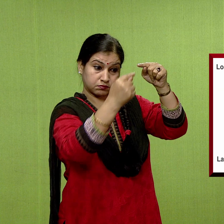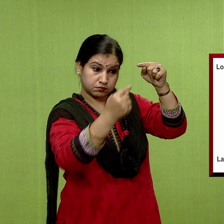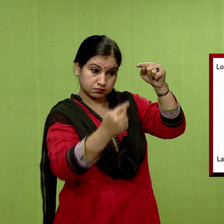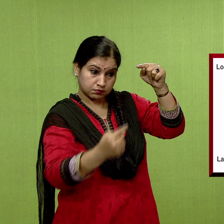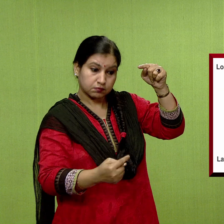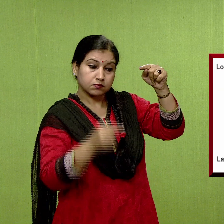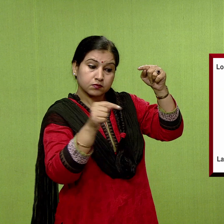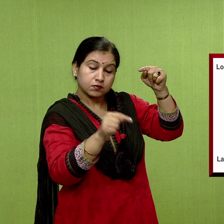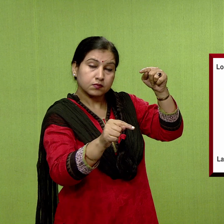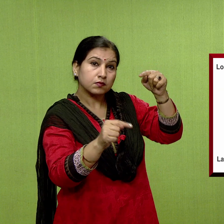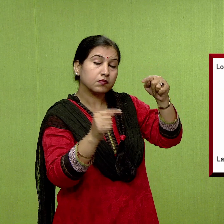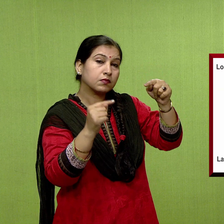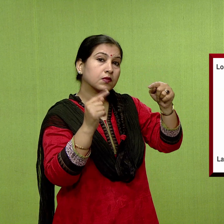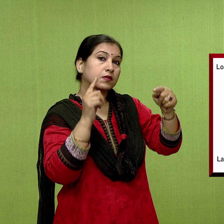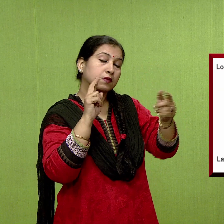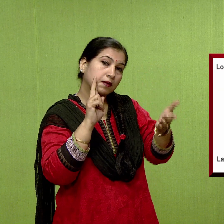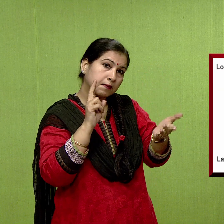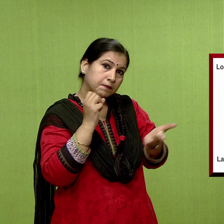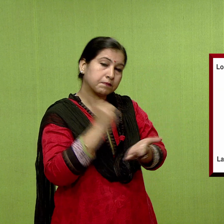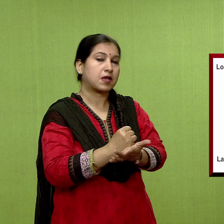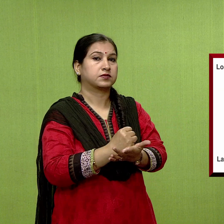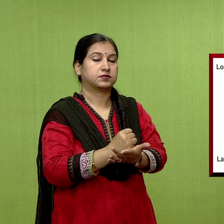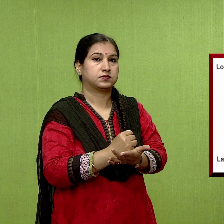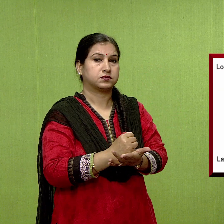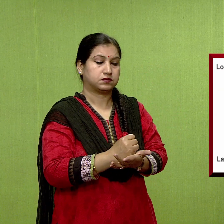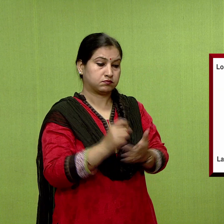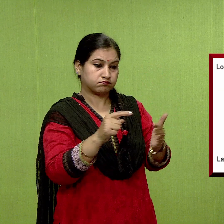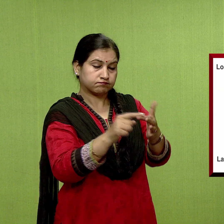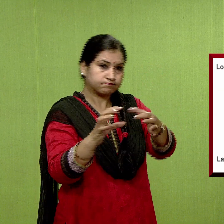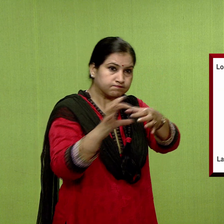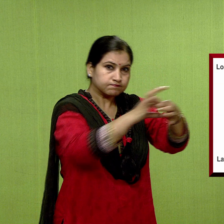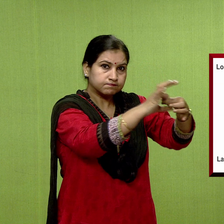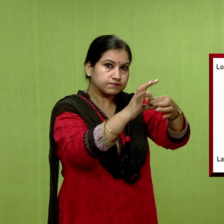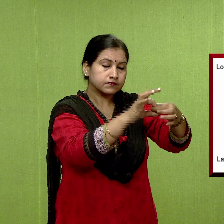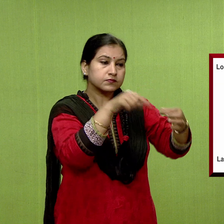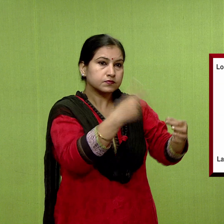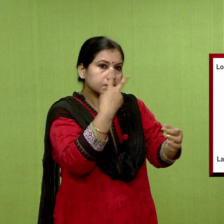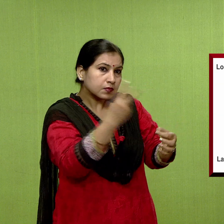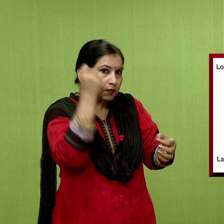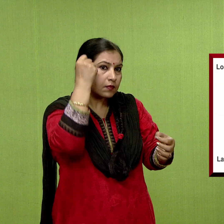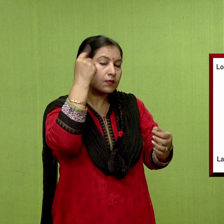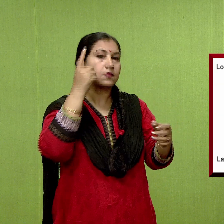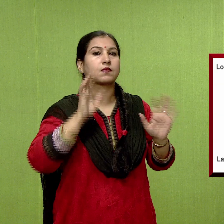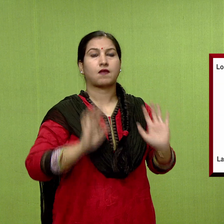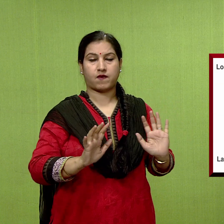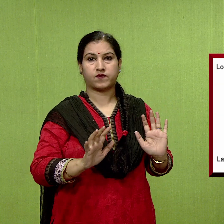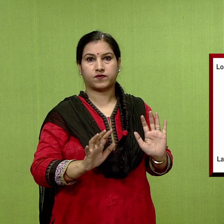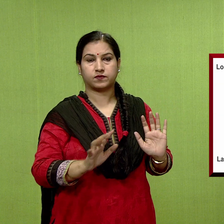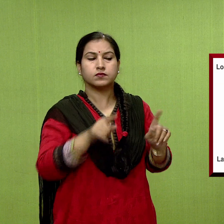are understood in reference to these two standard lines and are